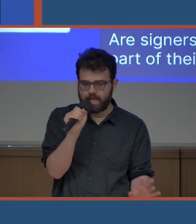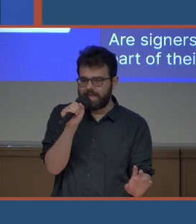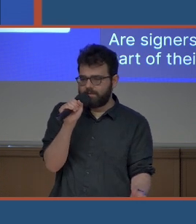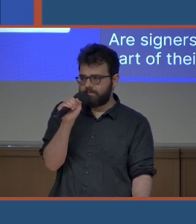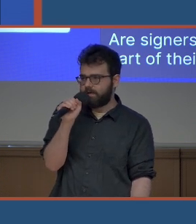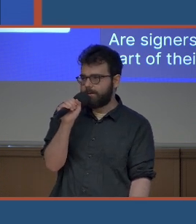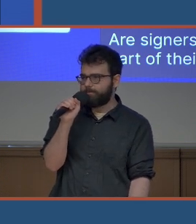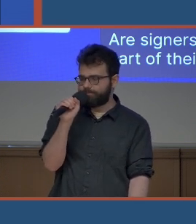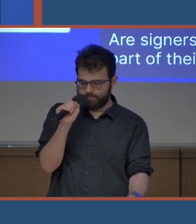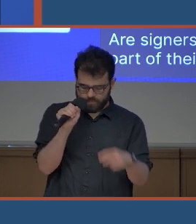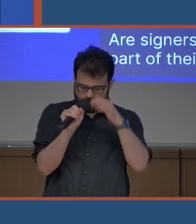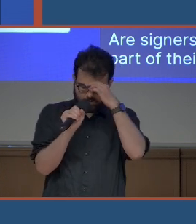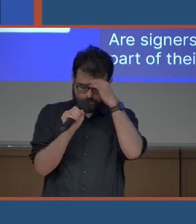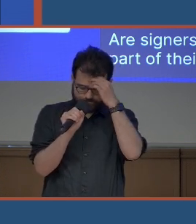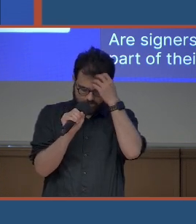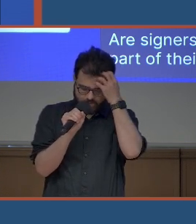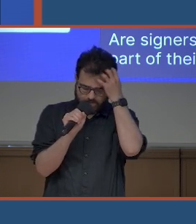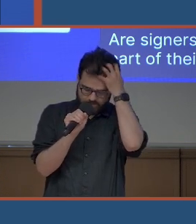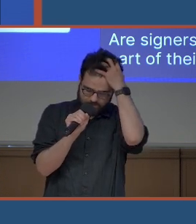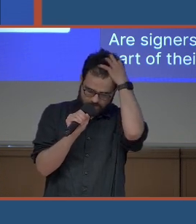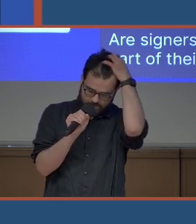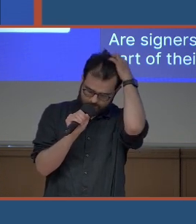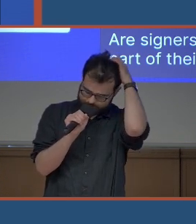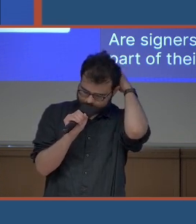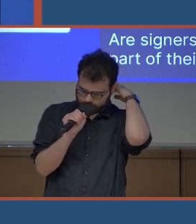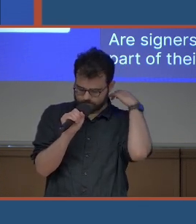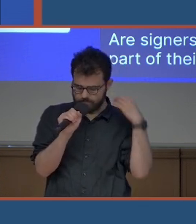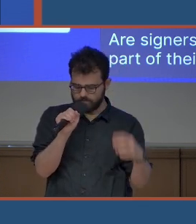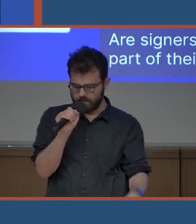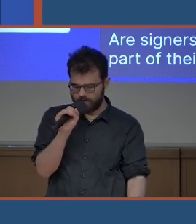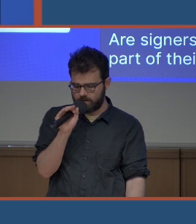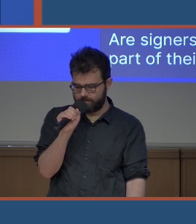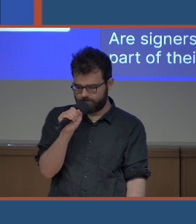example. So in 1817,